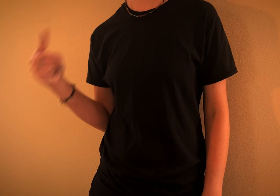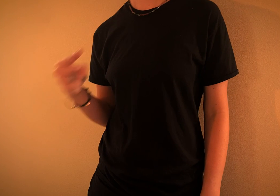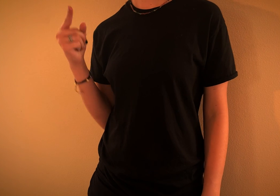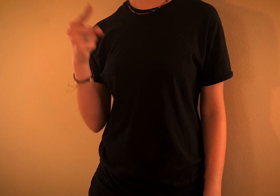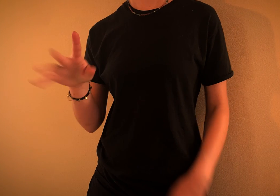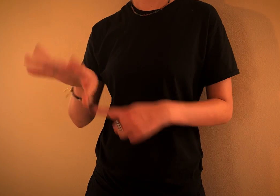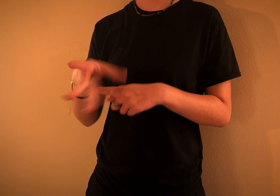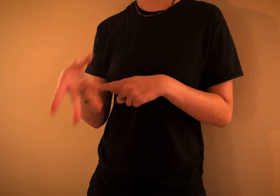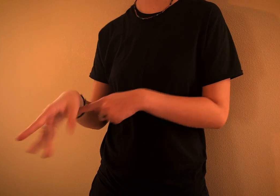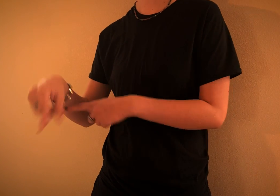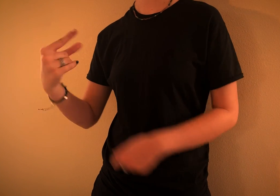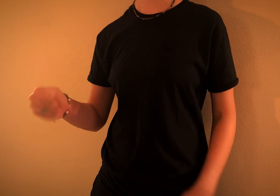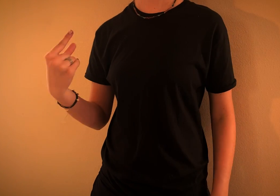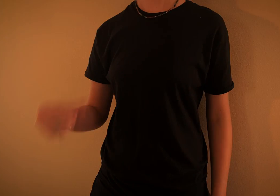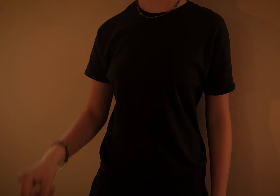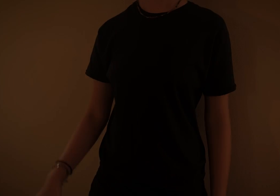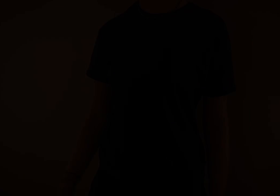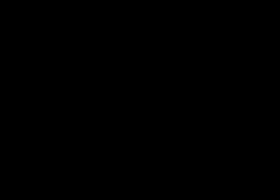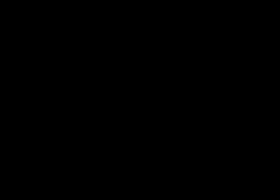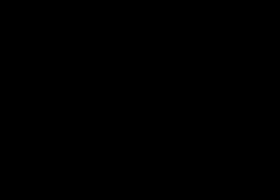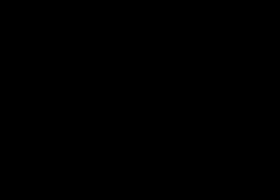leaves were always green.